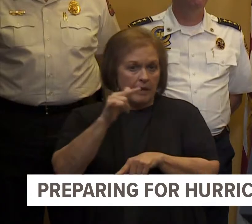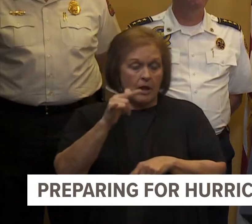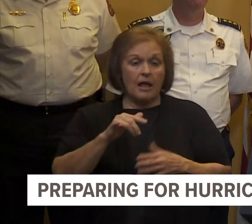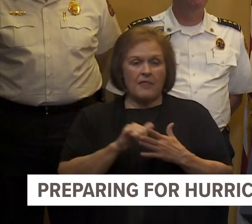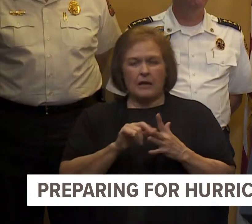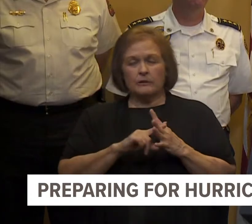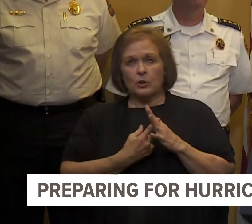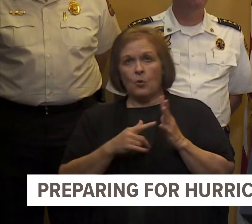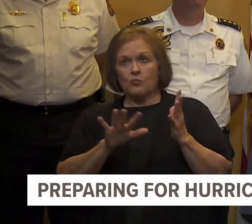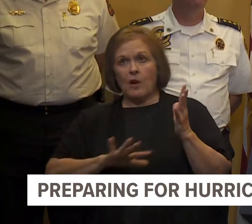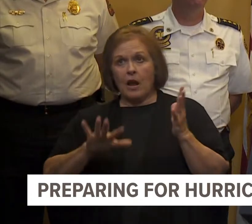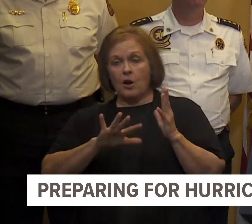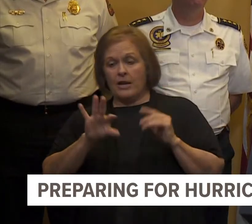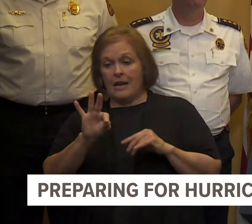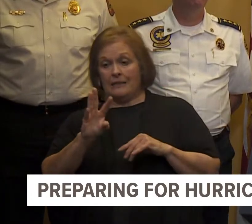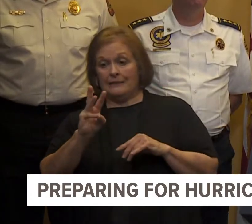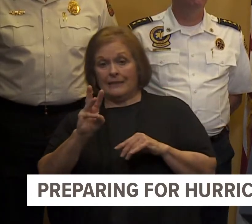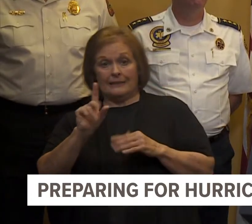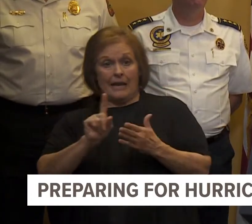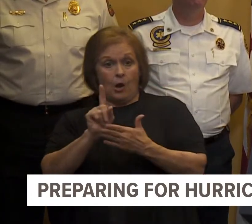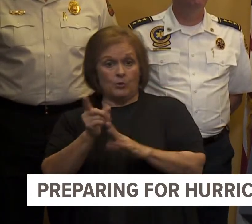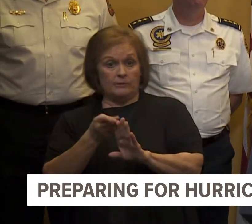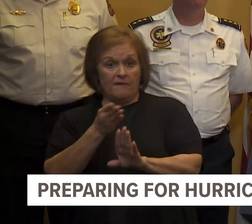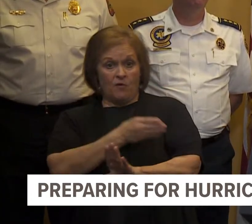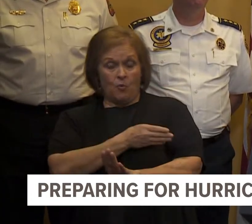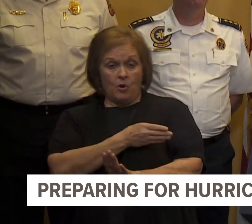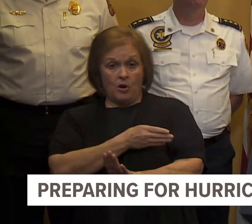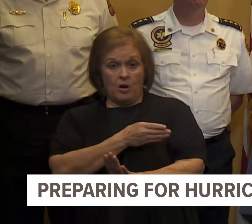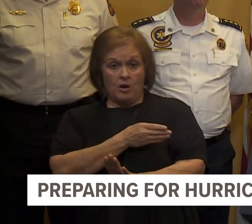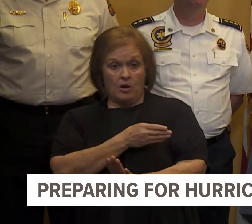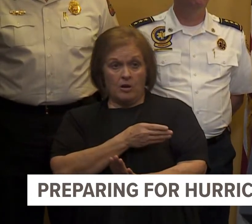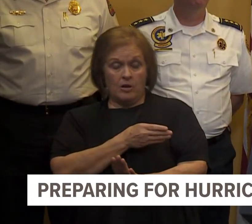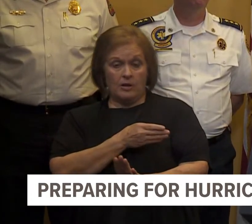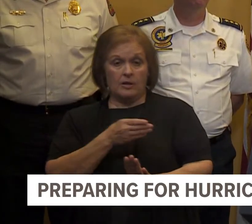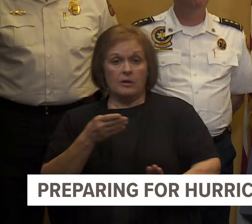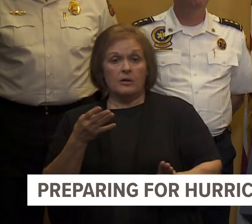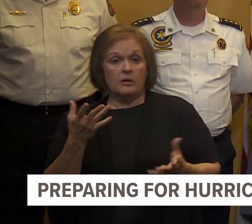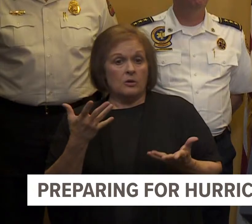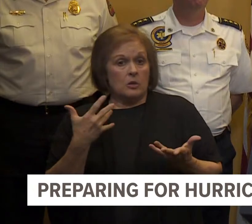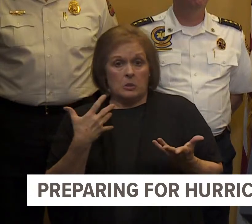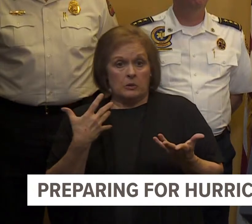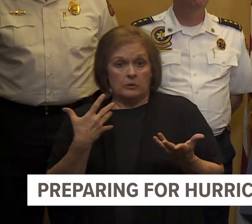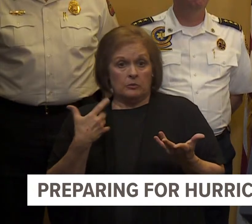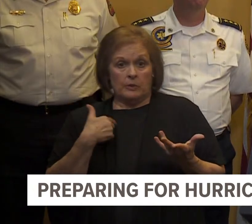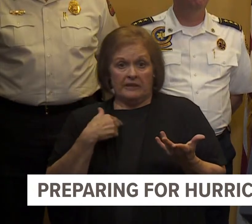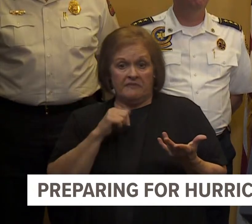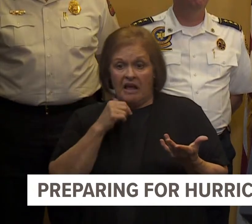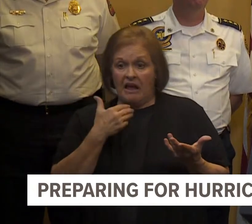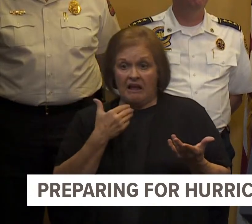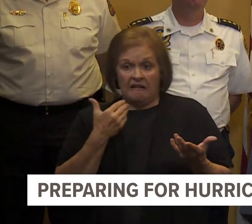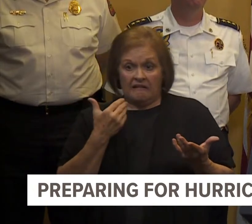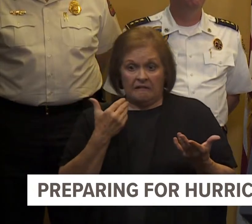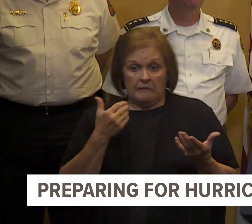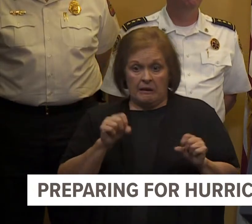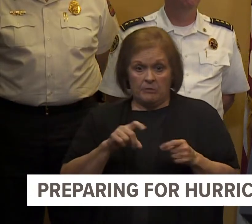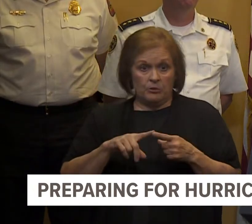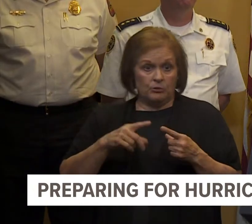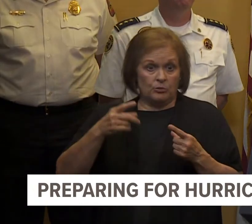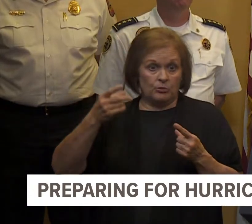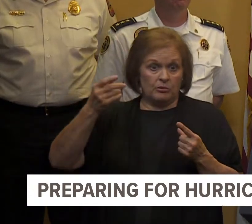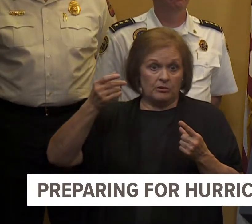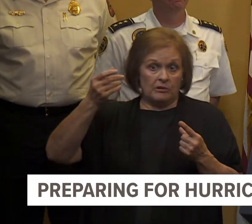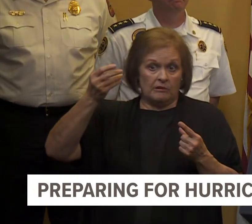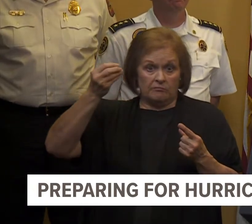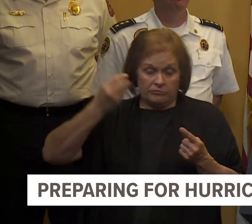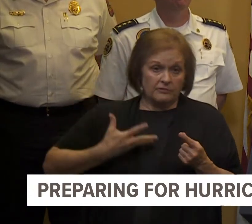all starts around 96 hours. We have not had that type of notice, pre-notice